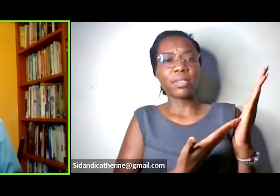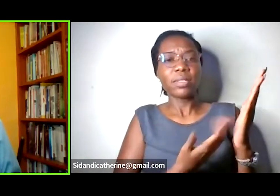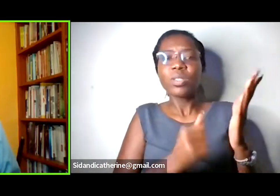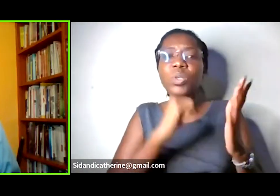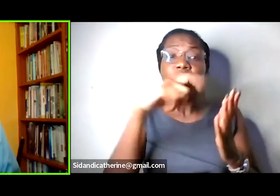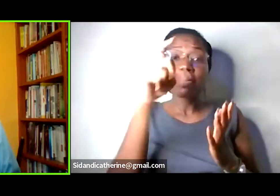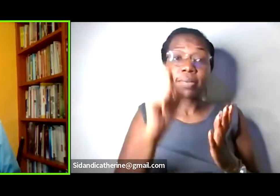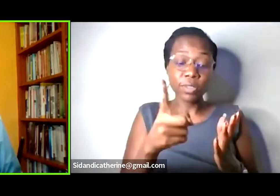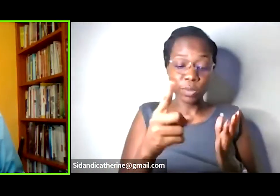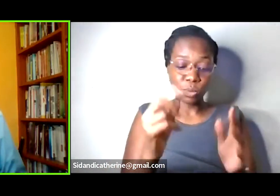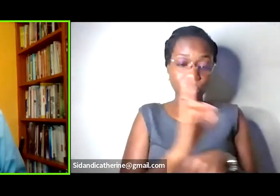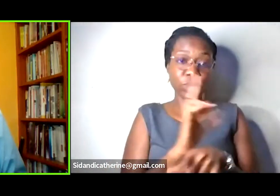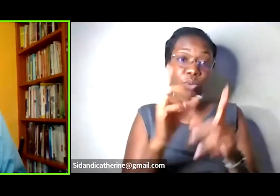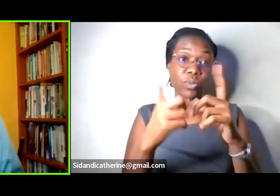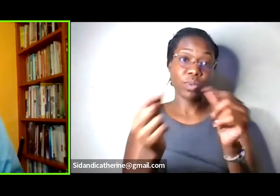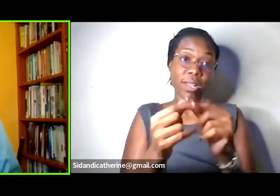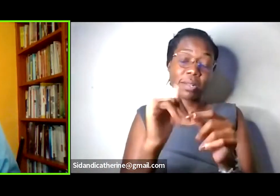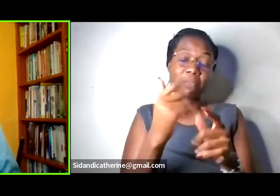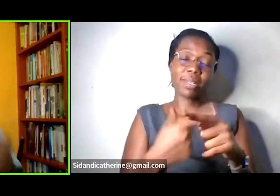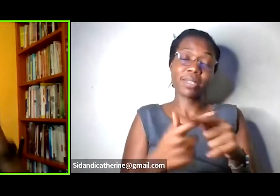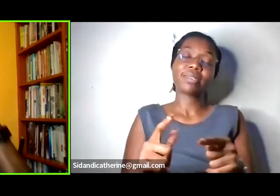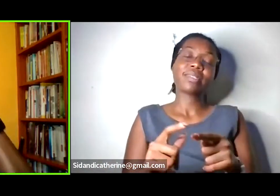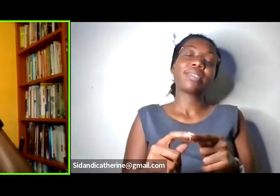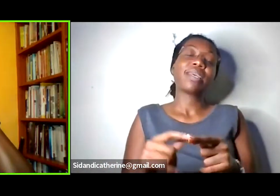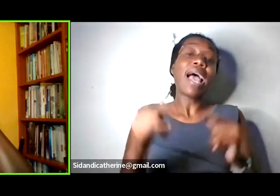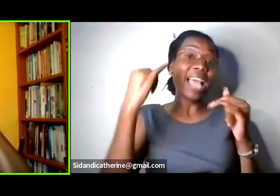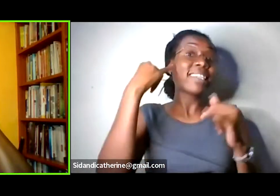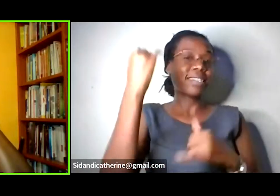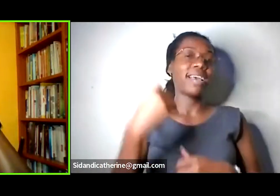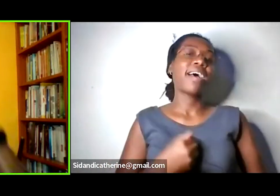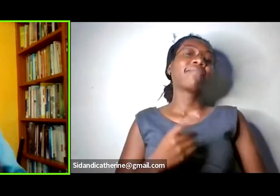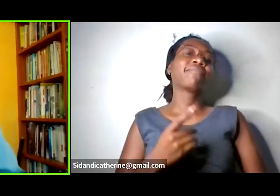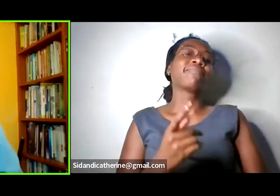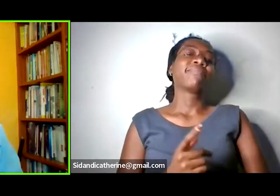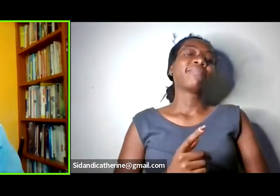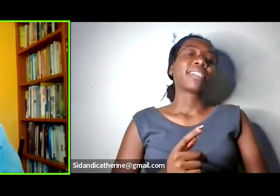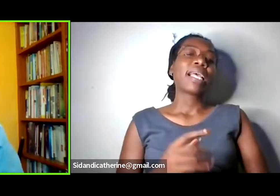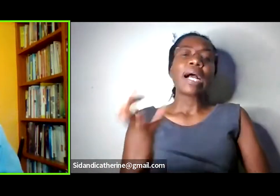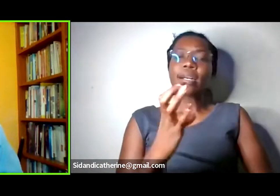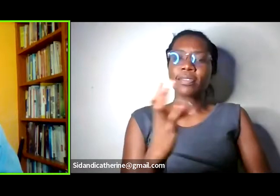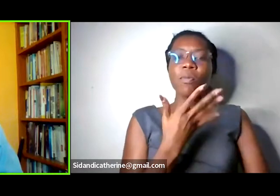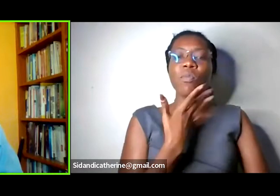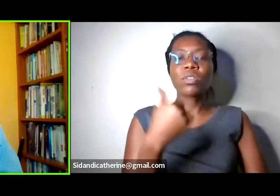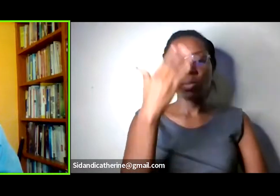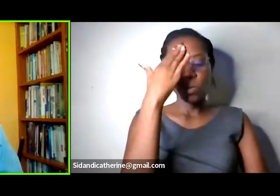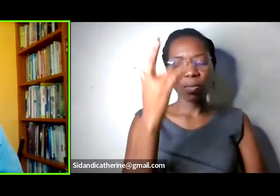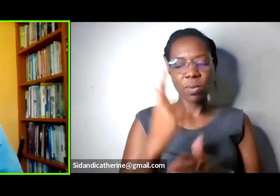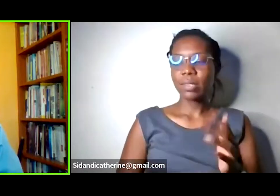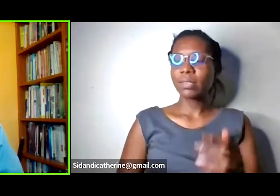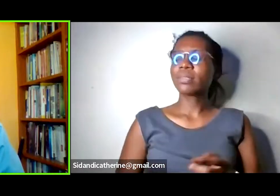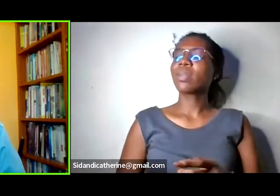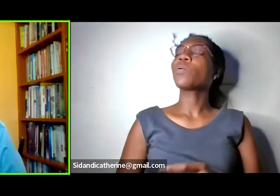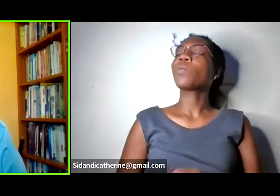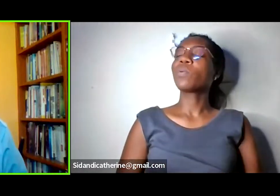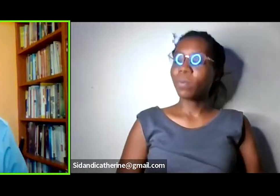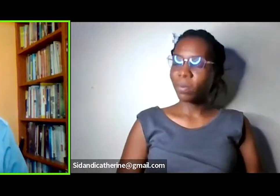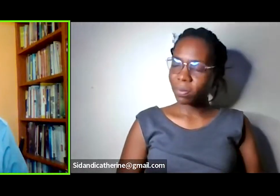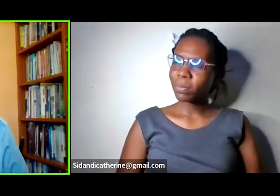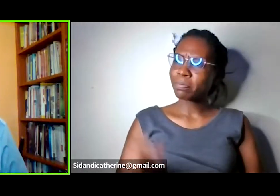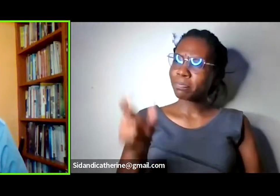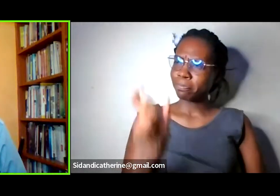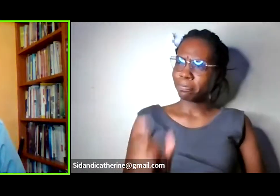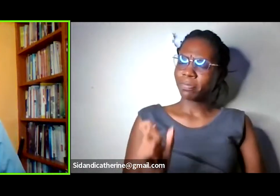Like that. That you don't want to be like any other person. You want to bring out your personality. You want to bring